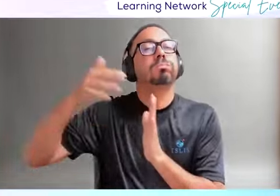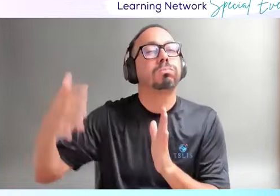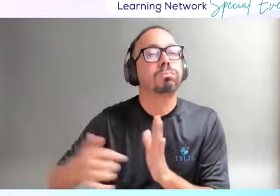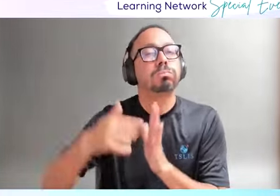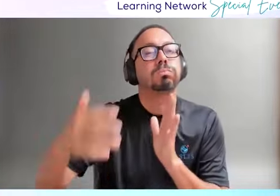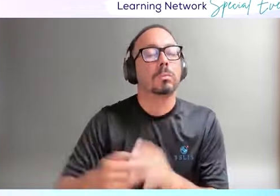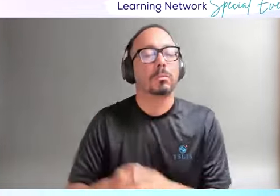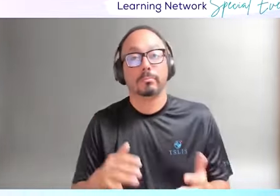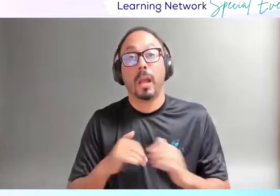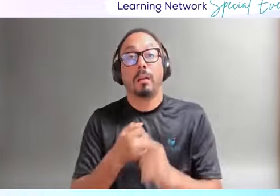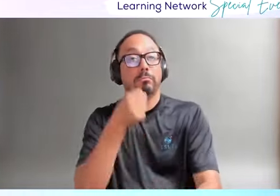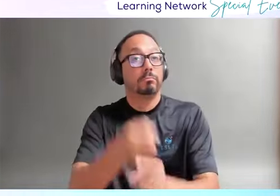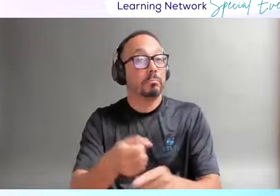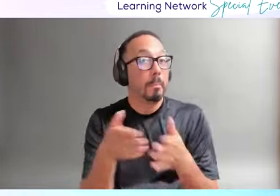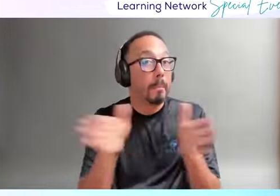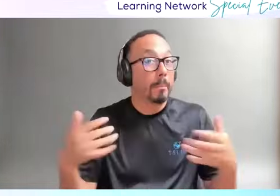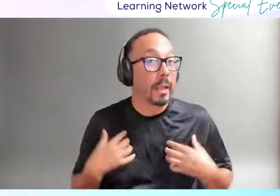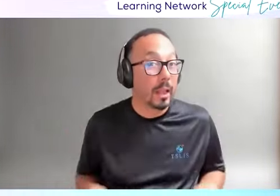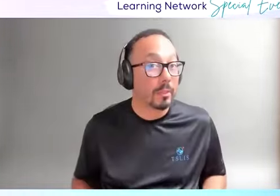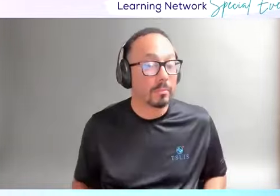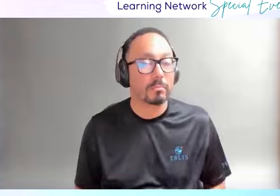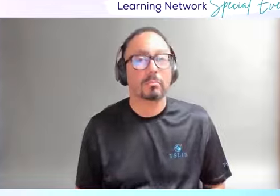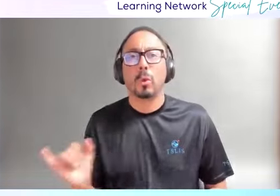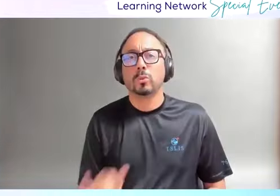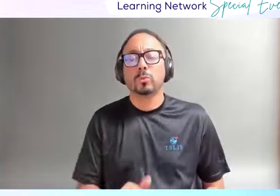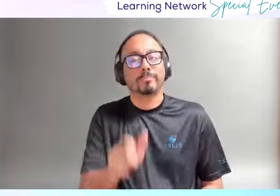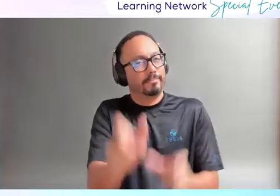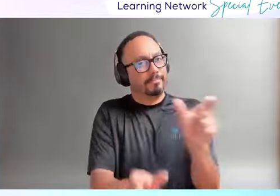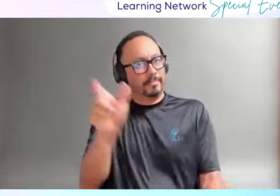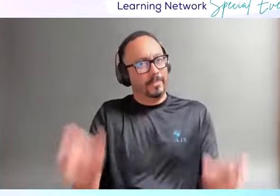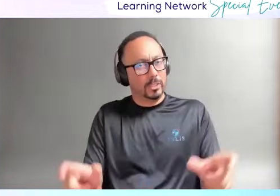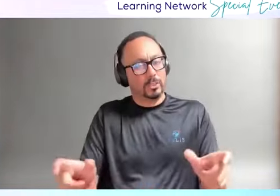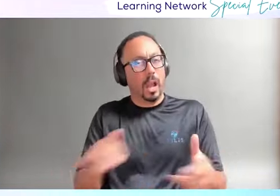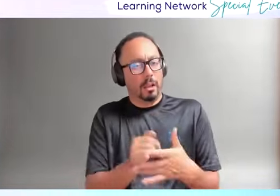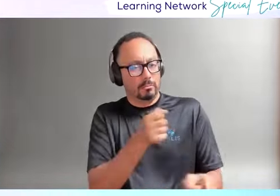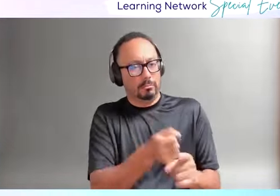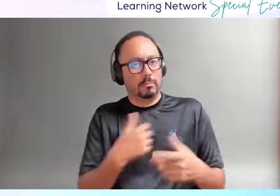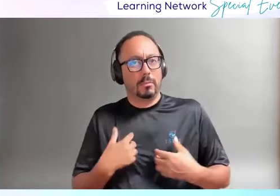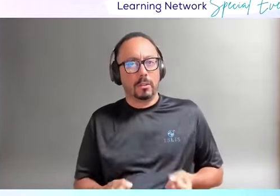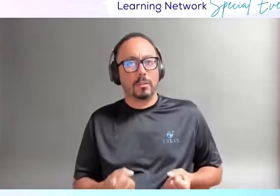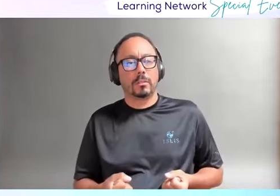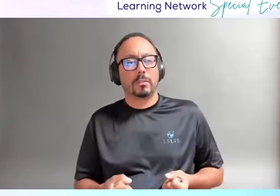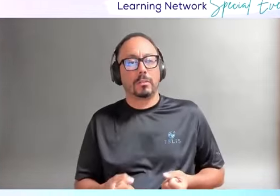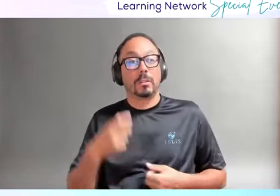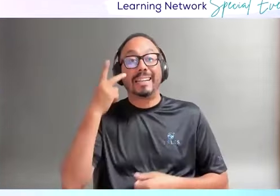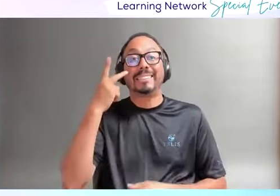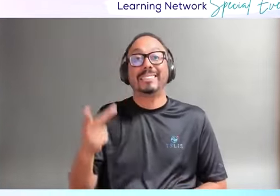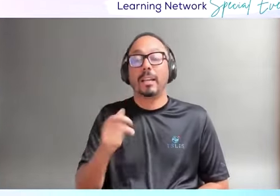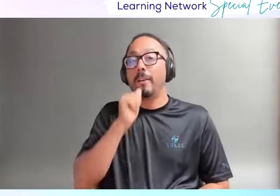different impacts in terms of individual health, as you can see by the bullet there on female health being more negatively affected